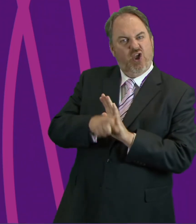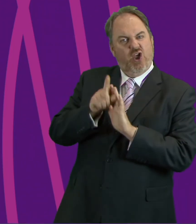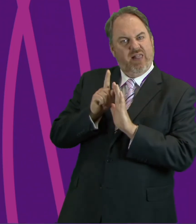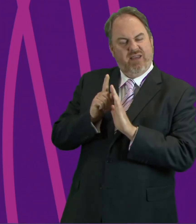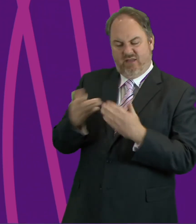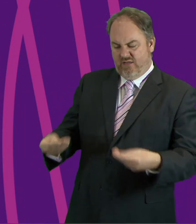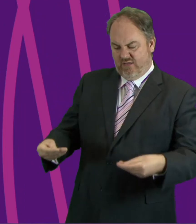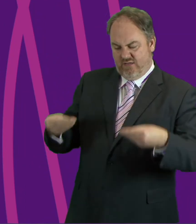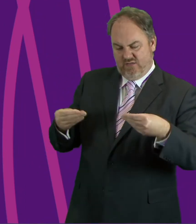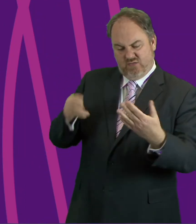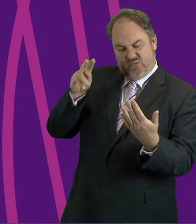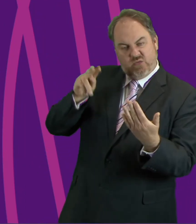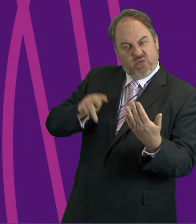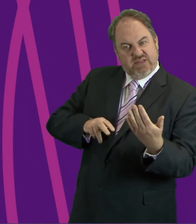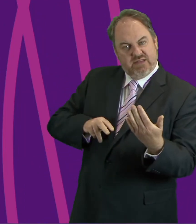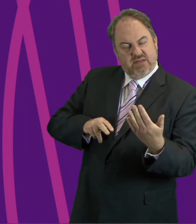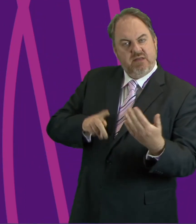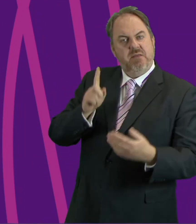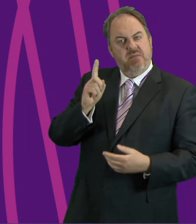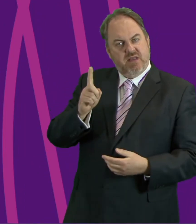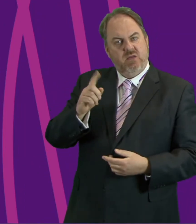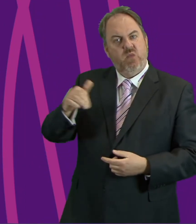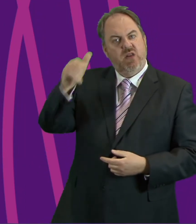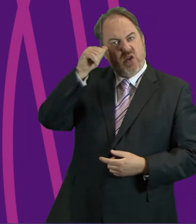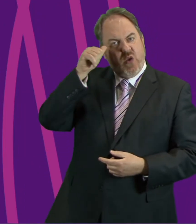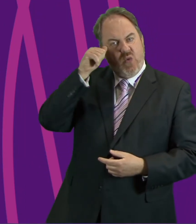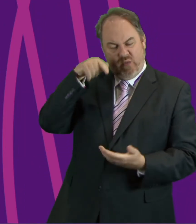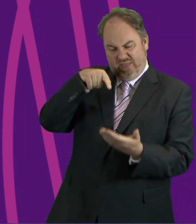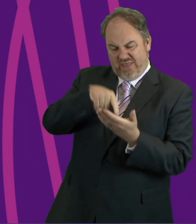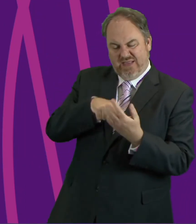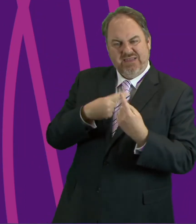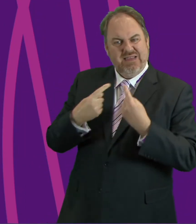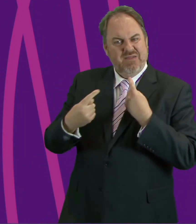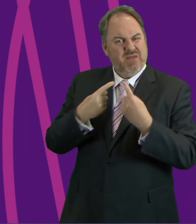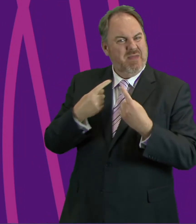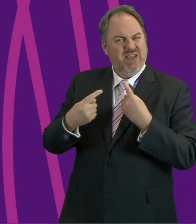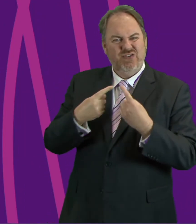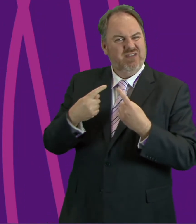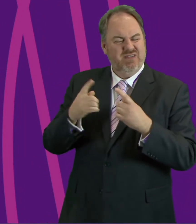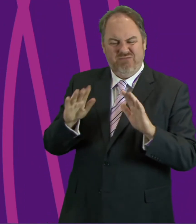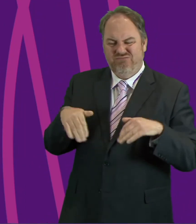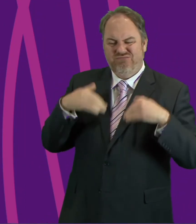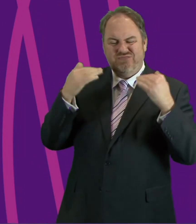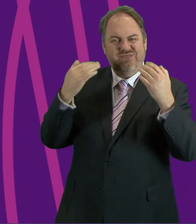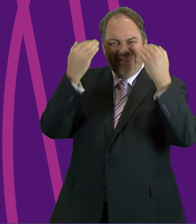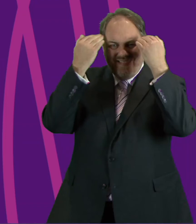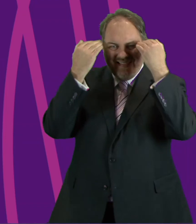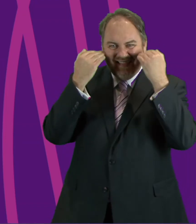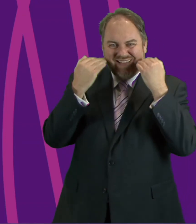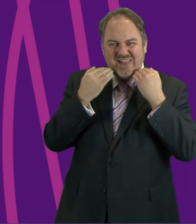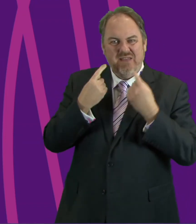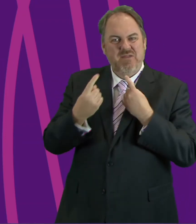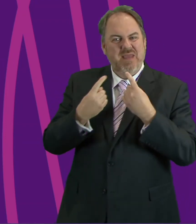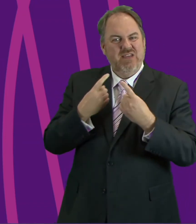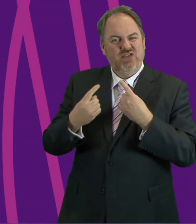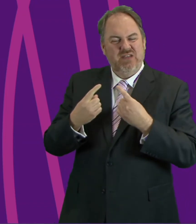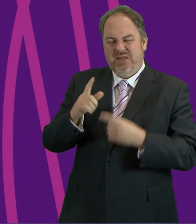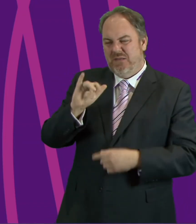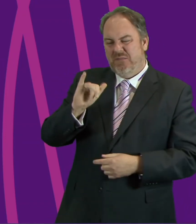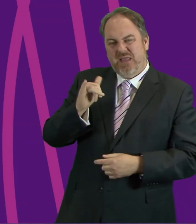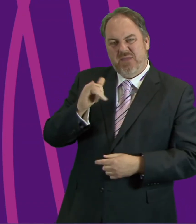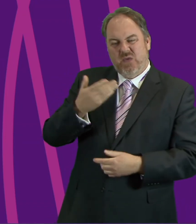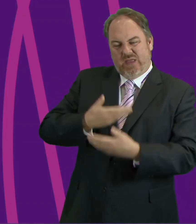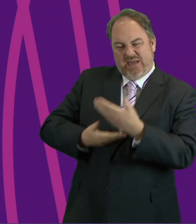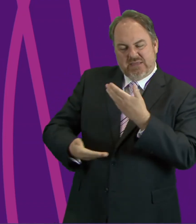processes outlined will of course be alien to the vast majority of people. So can the Lord Advocate perhaps set out in a little more detail